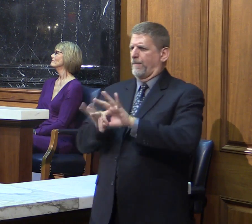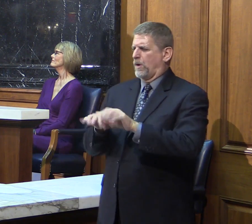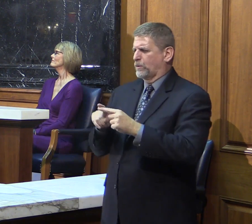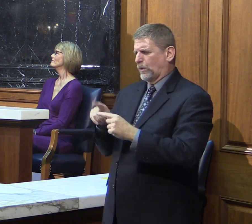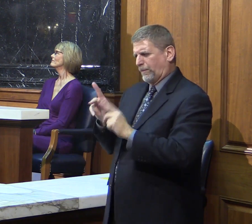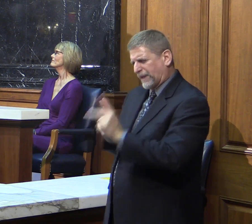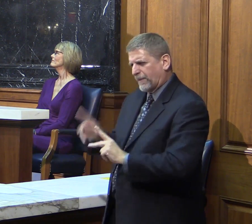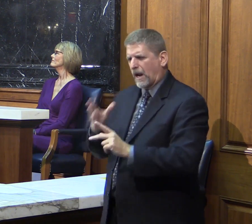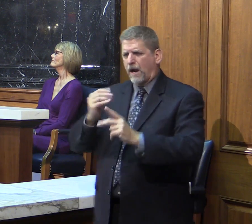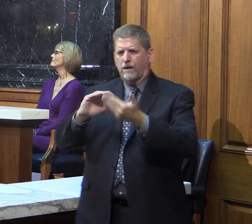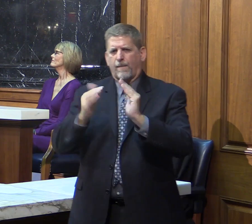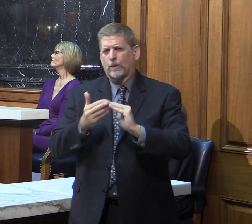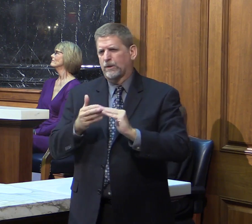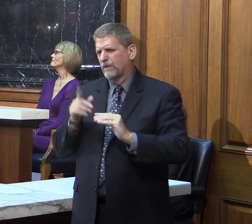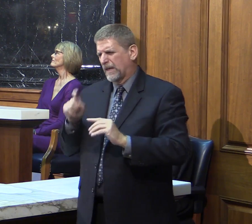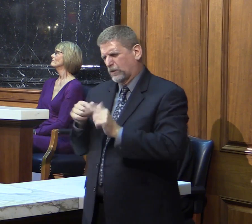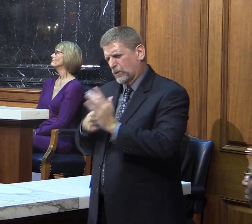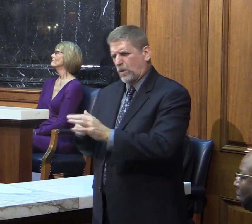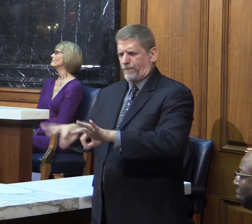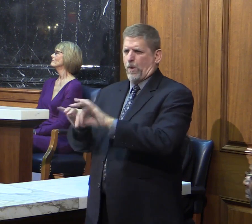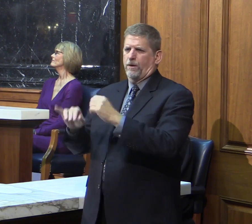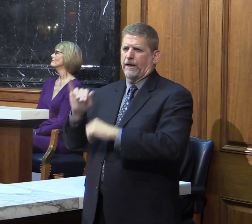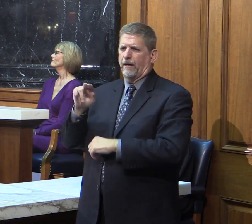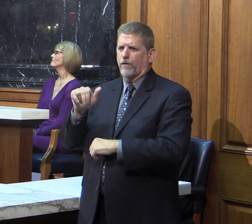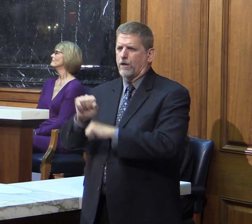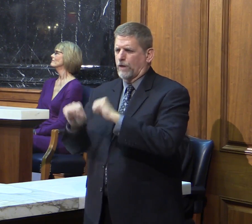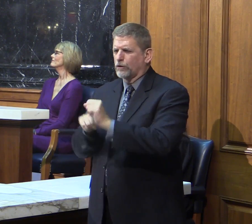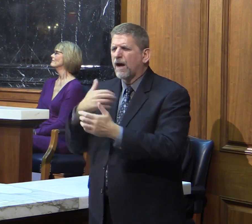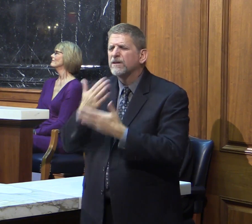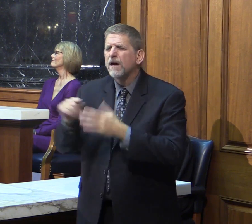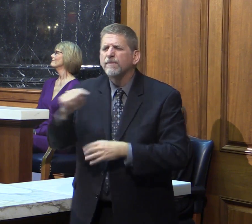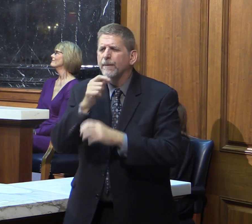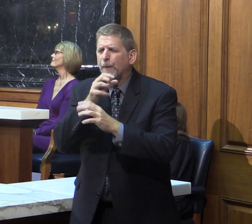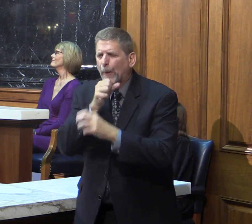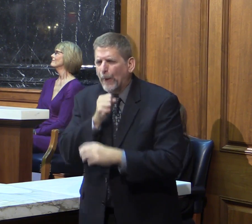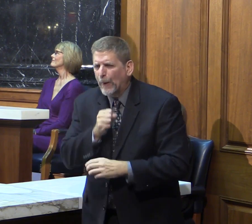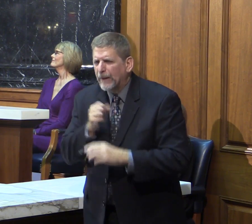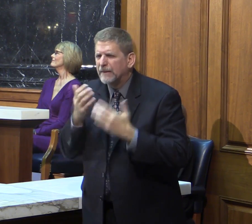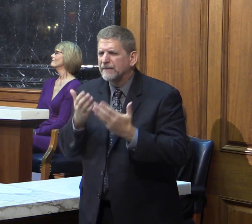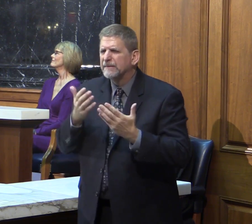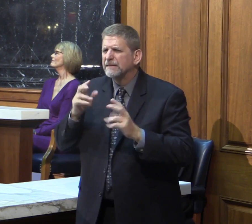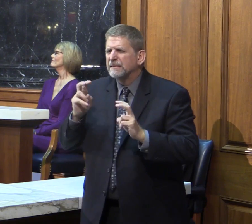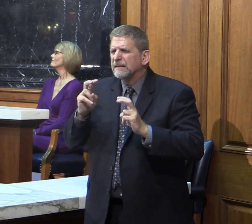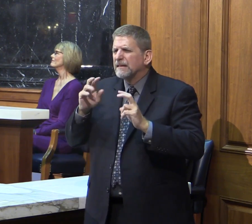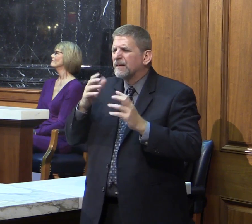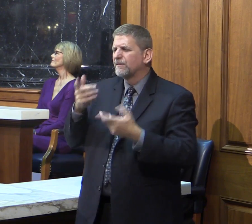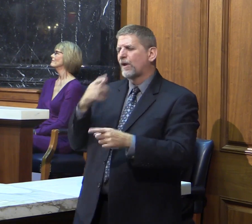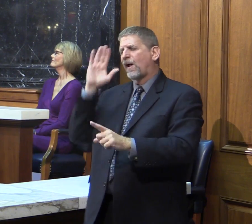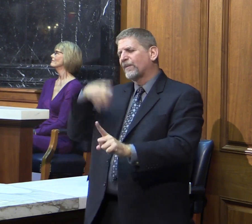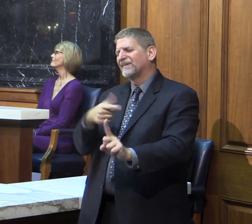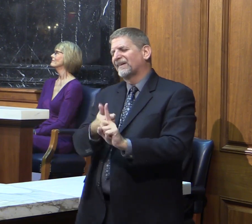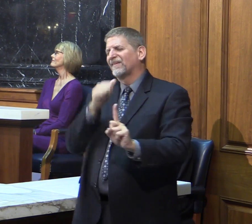and yet is showing the strain of age. This may not be sexy, but it has to be done. We